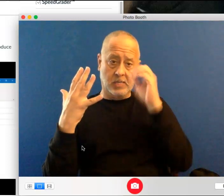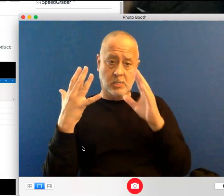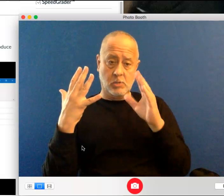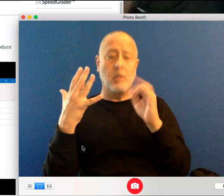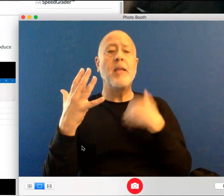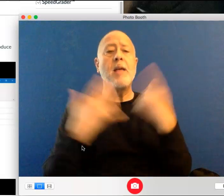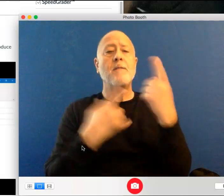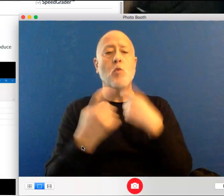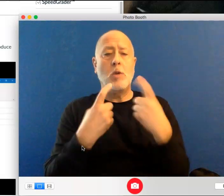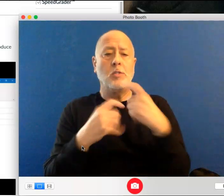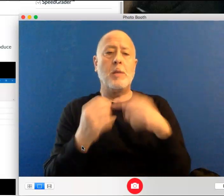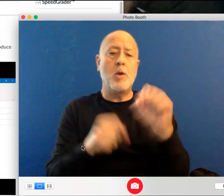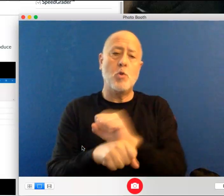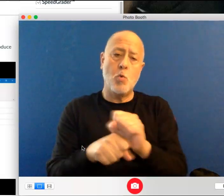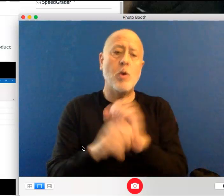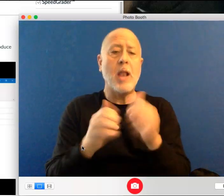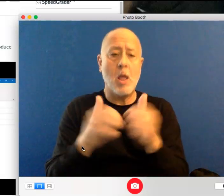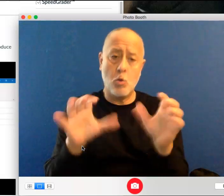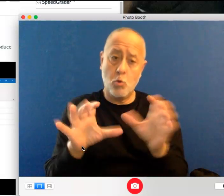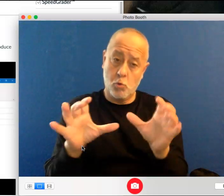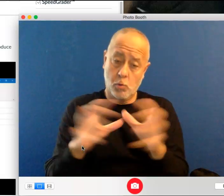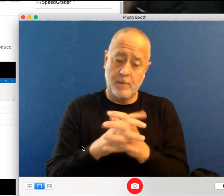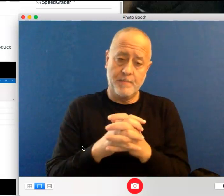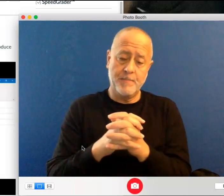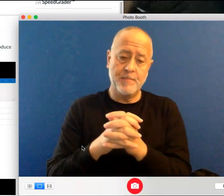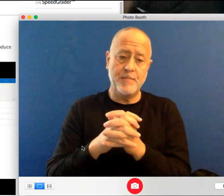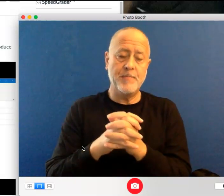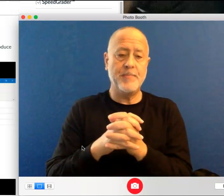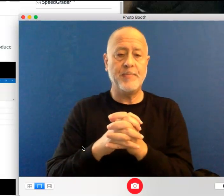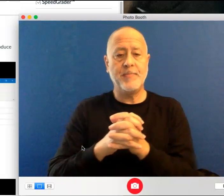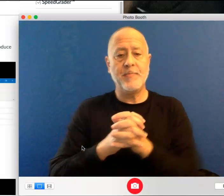questions about your work and how you're doing.